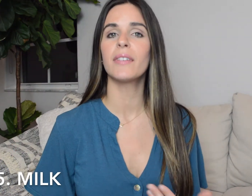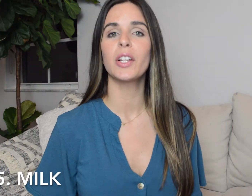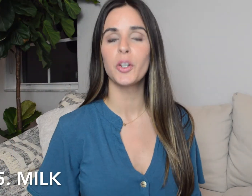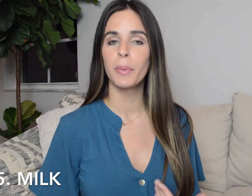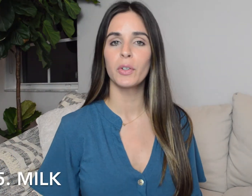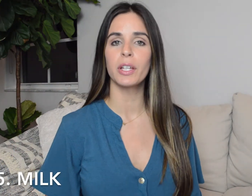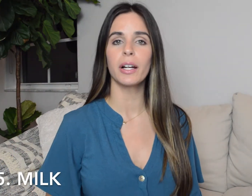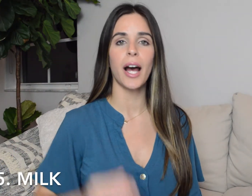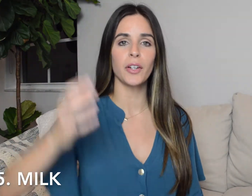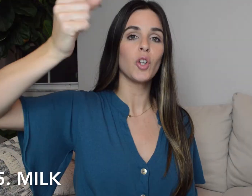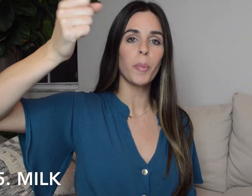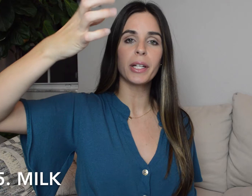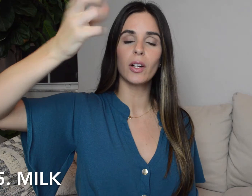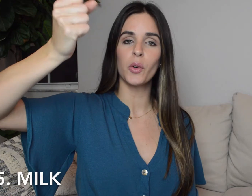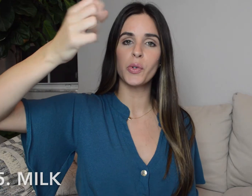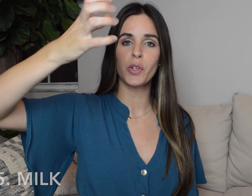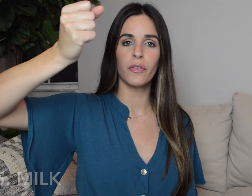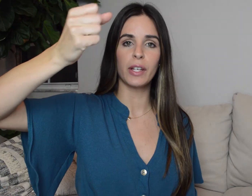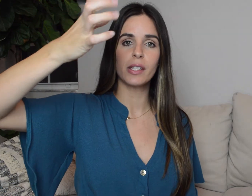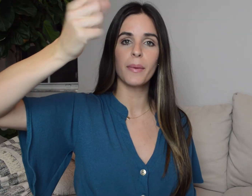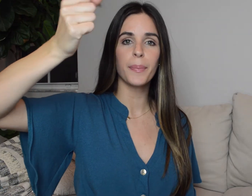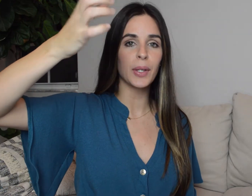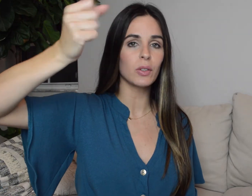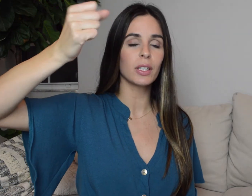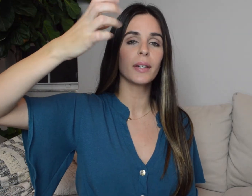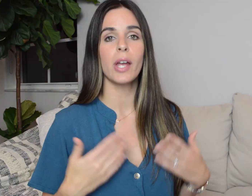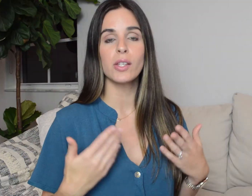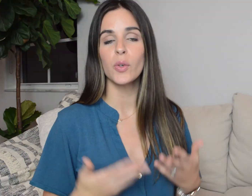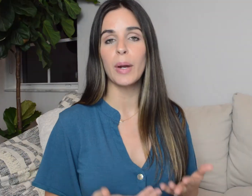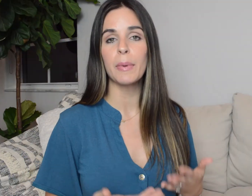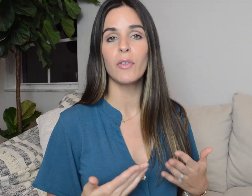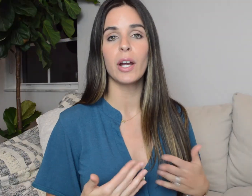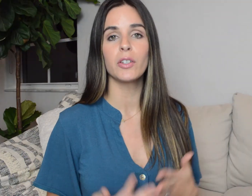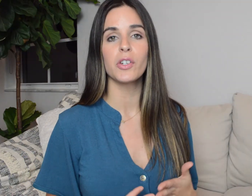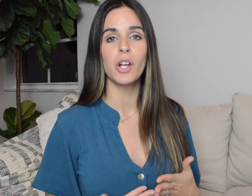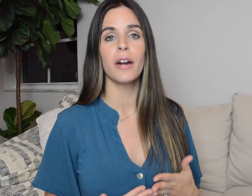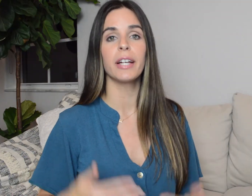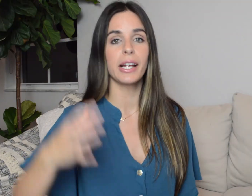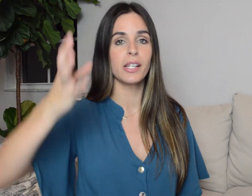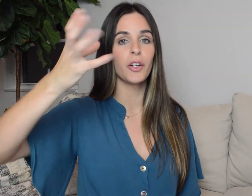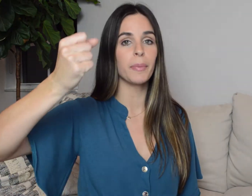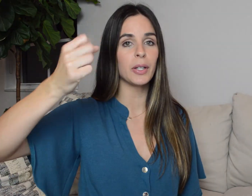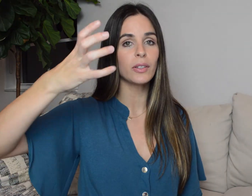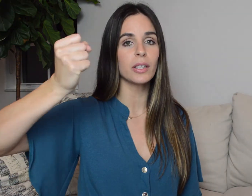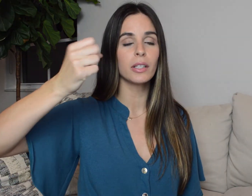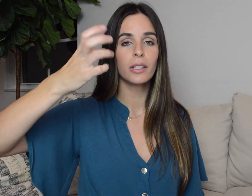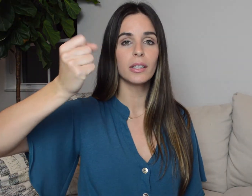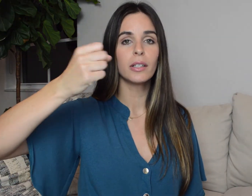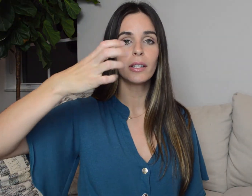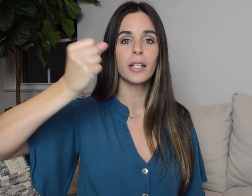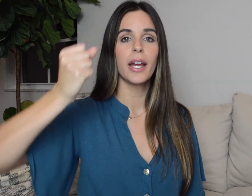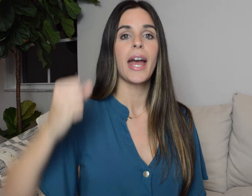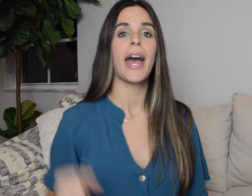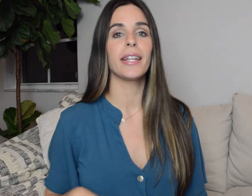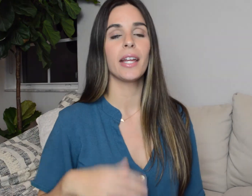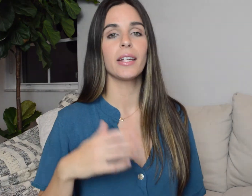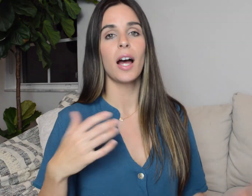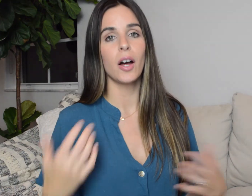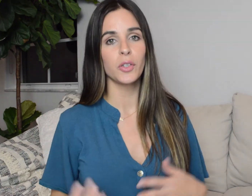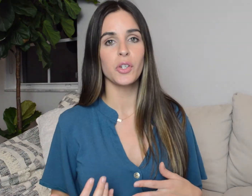like you're milking a cow. You open and close your fist. Milk. And so right before I nurse Aria, I tell her milk, and then I'll nurse